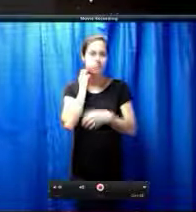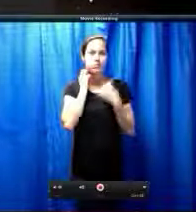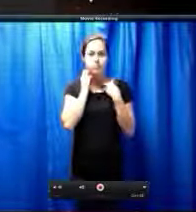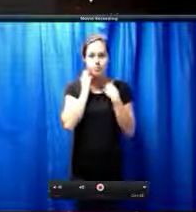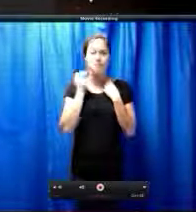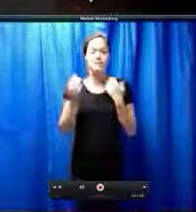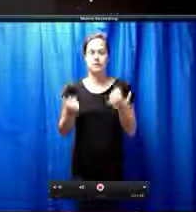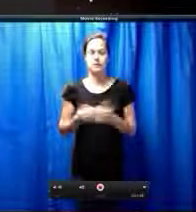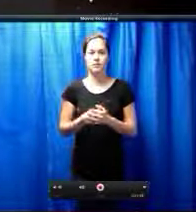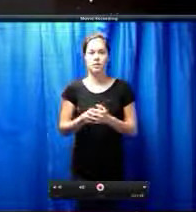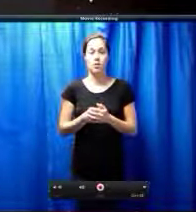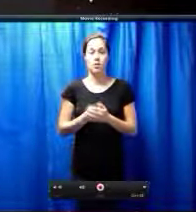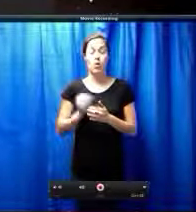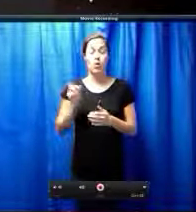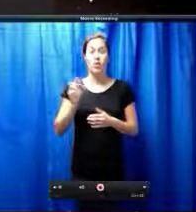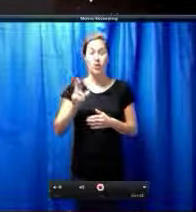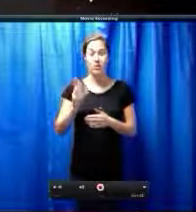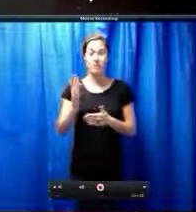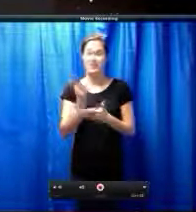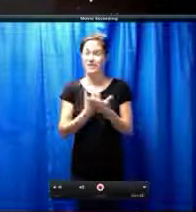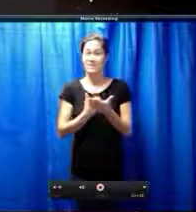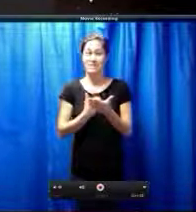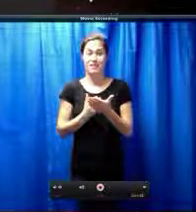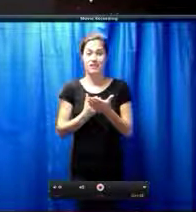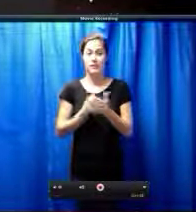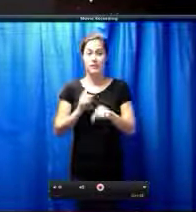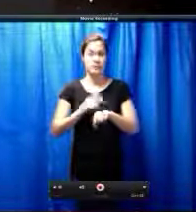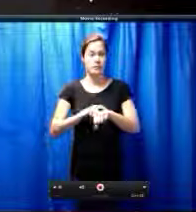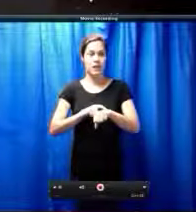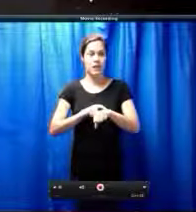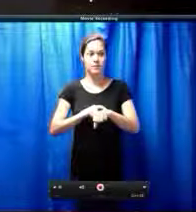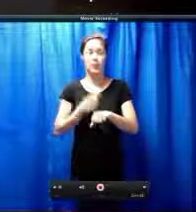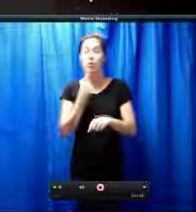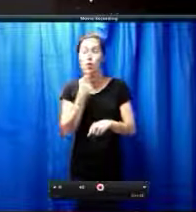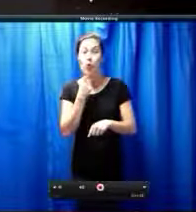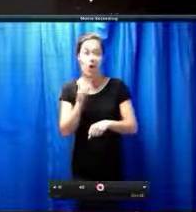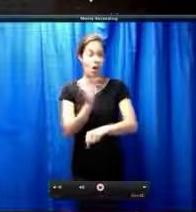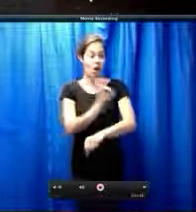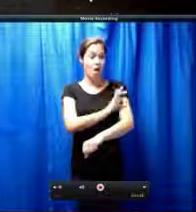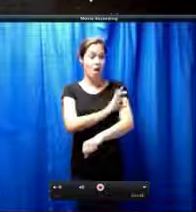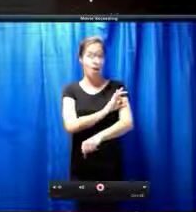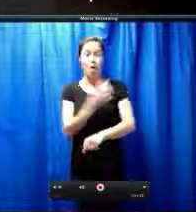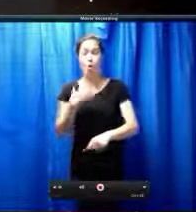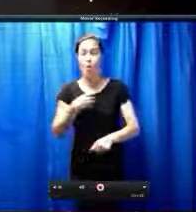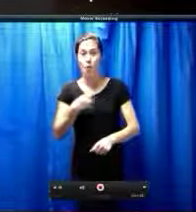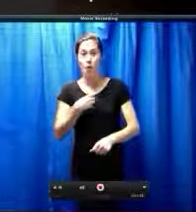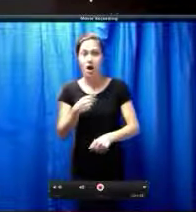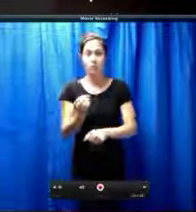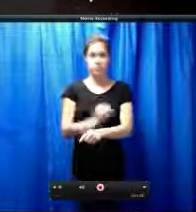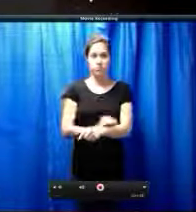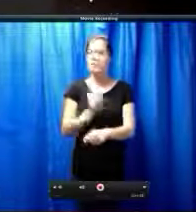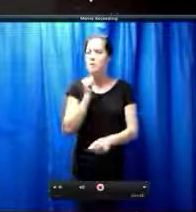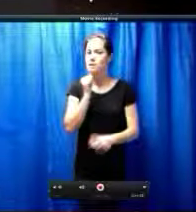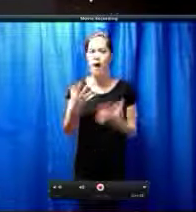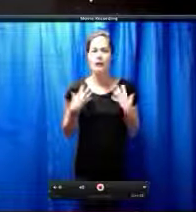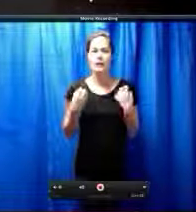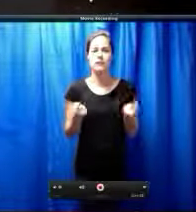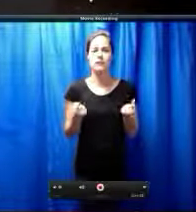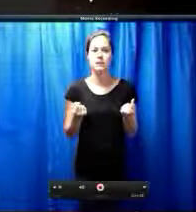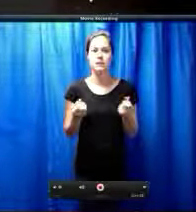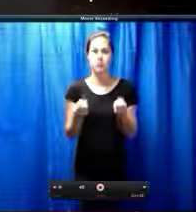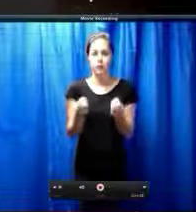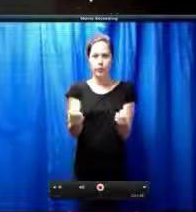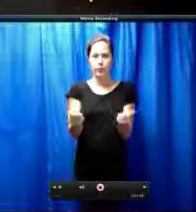even areas that may not heal or change, red areas, white areas, things that don't heal. So those things are a